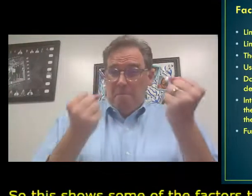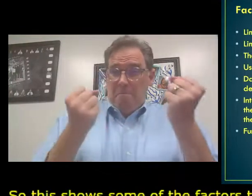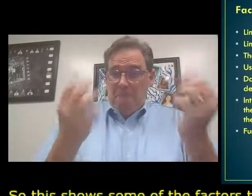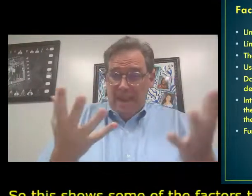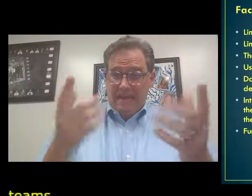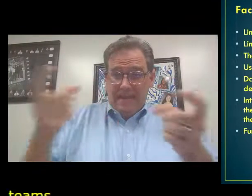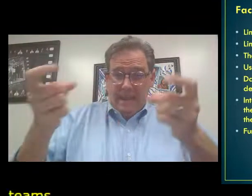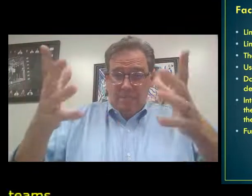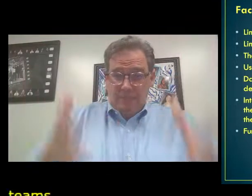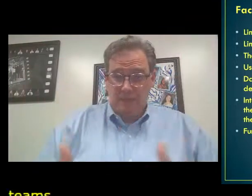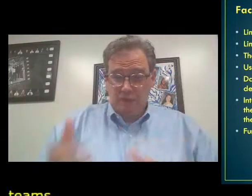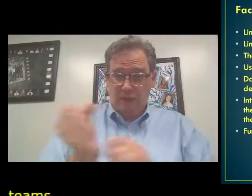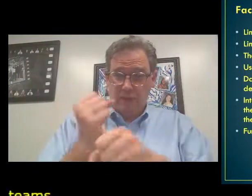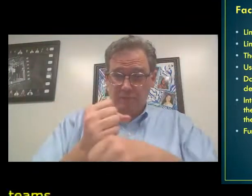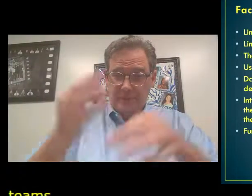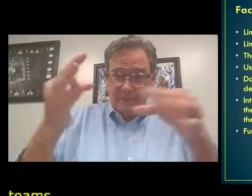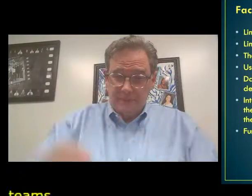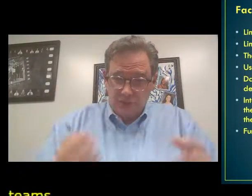limited support.